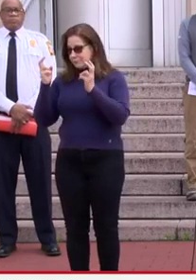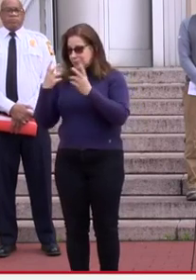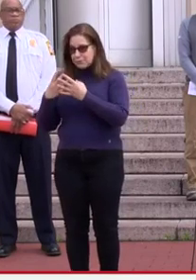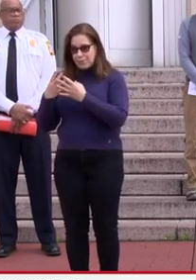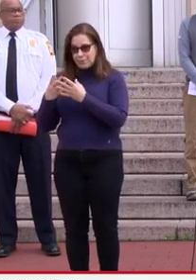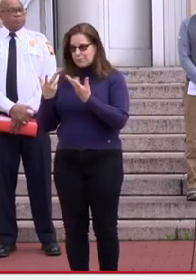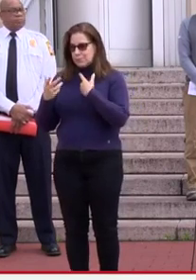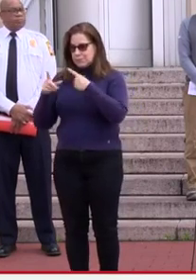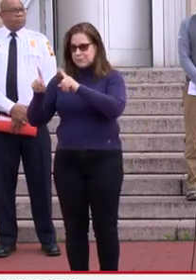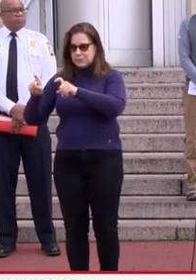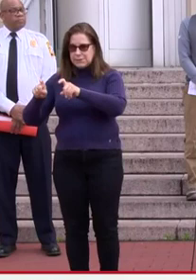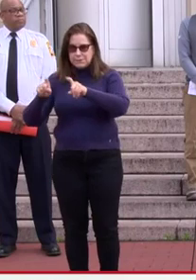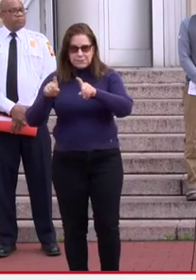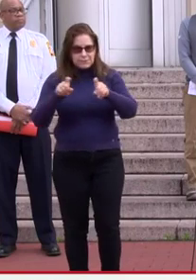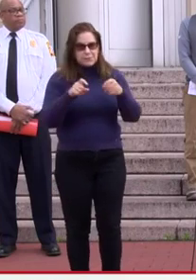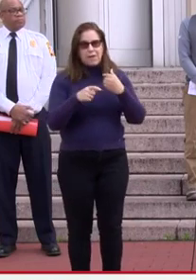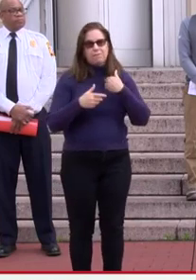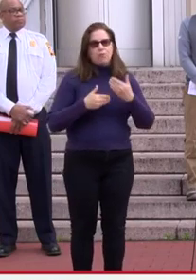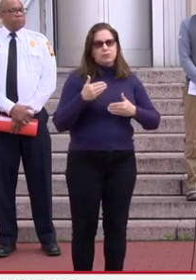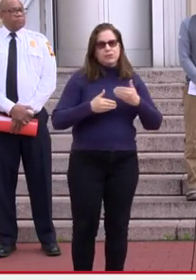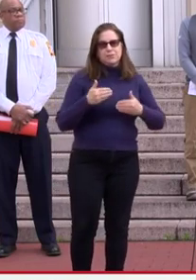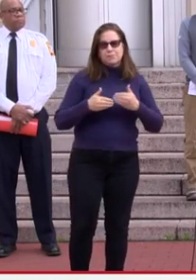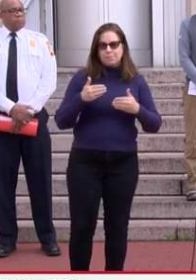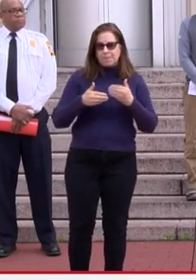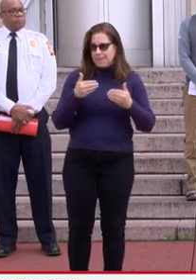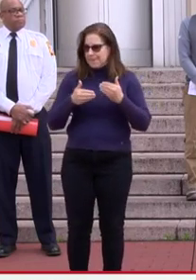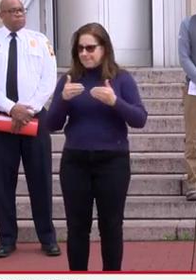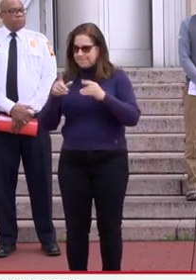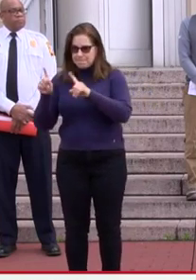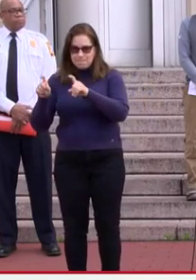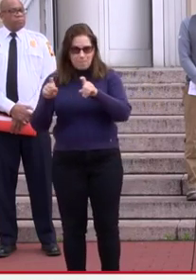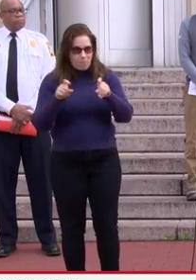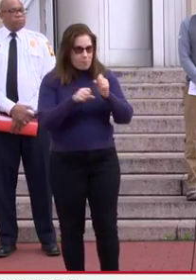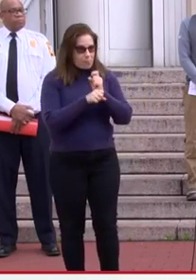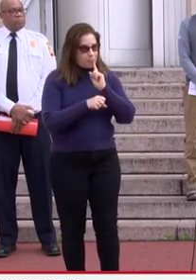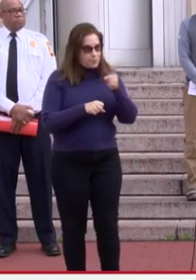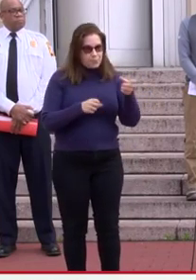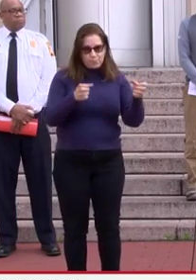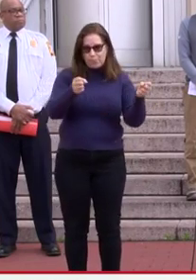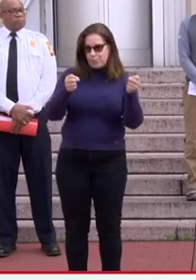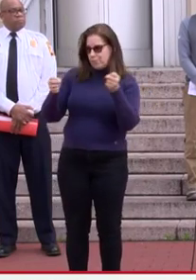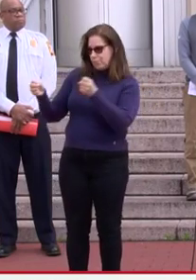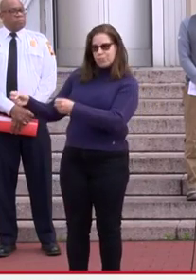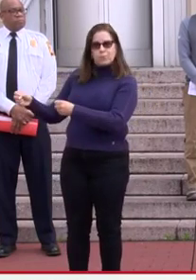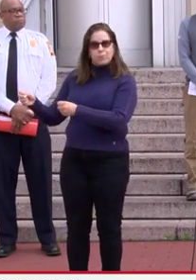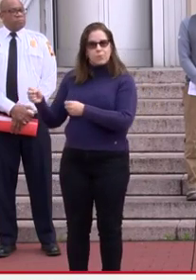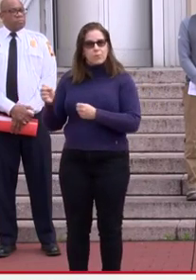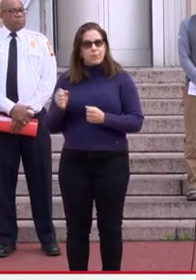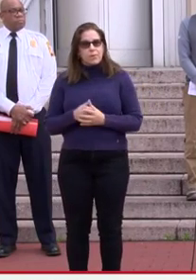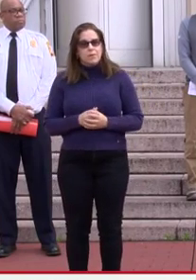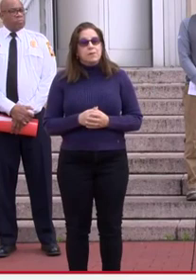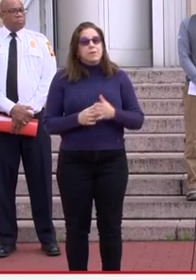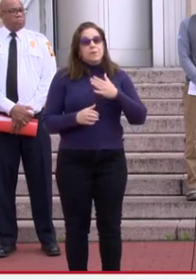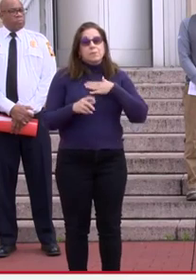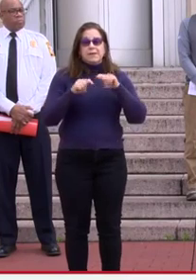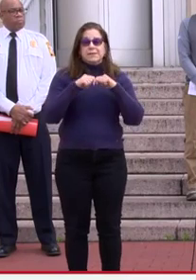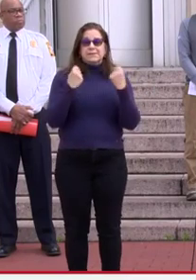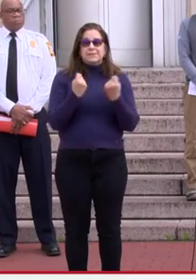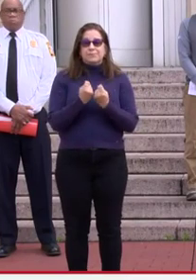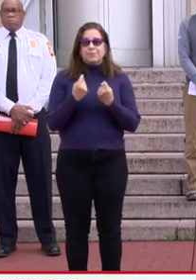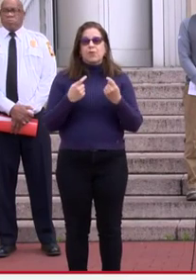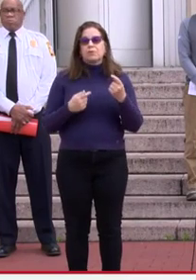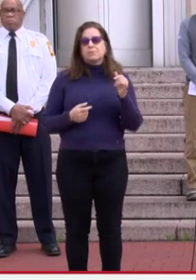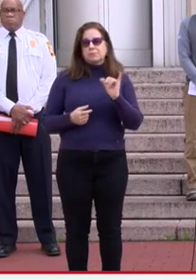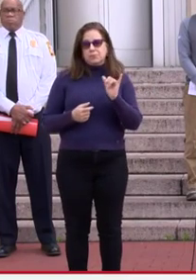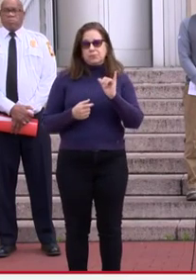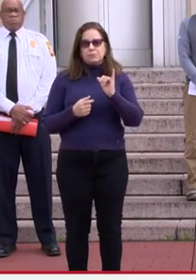and implementing those procedures. My team and I are in regular contact with Director Quincy Booth at the Department of Corrections.